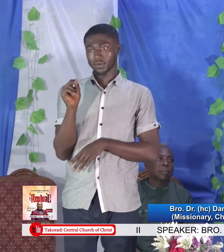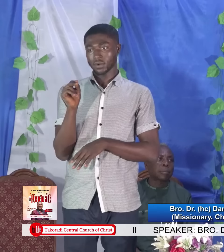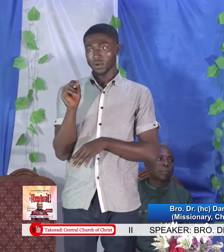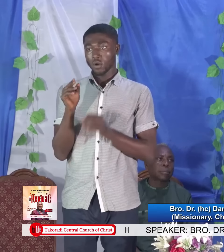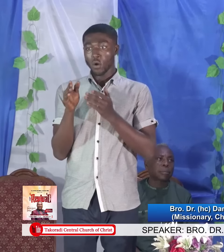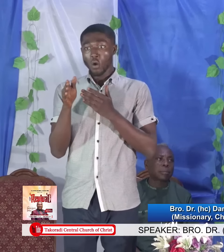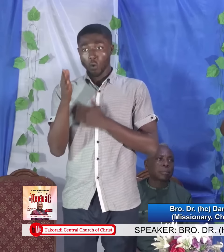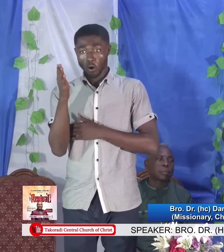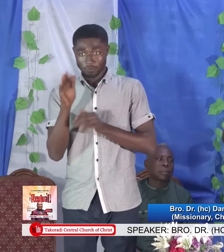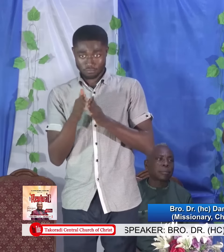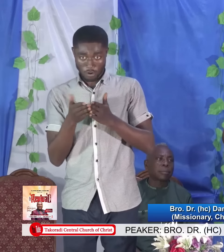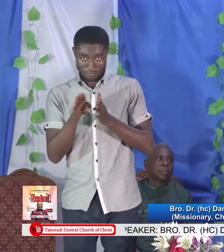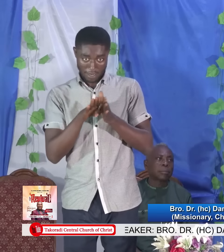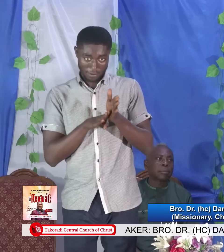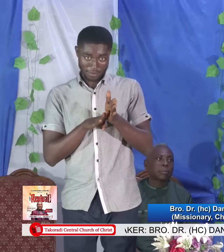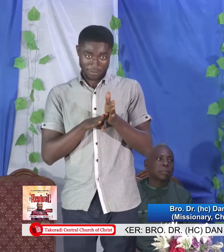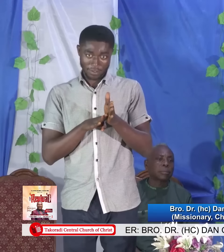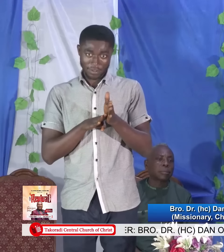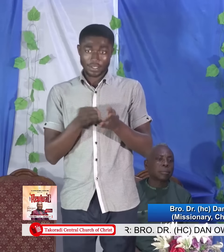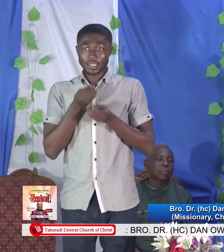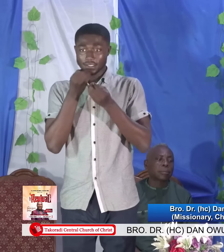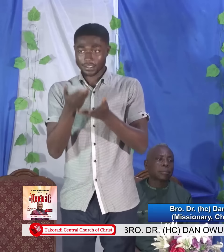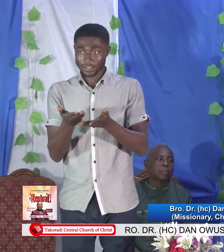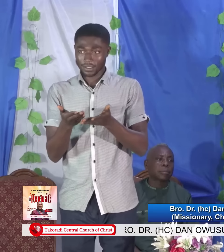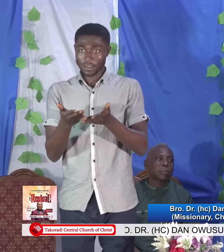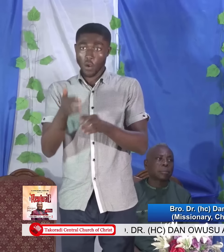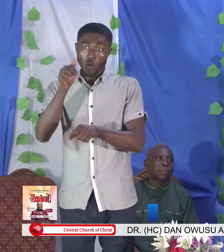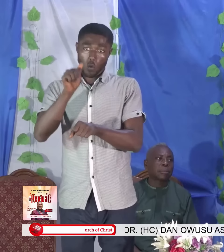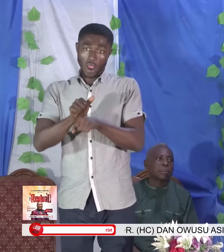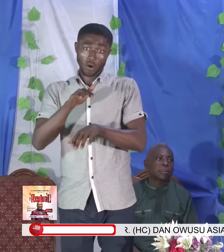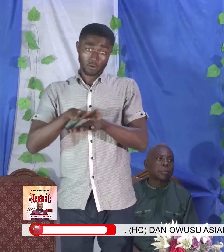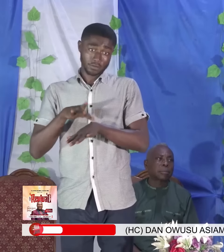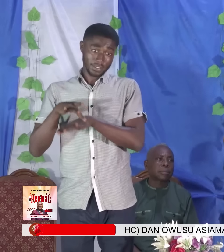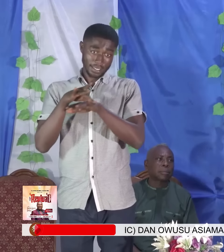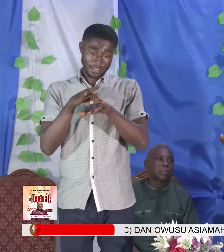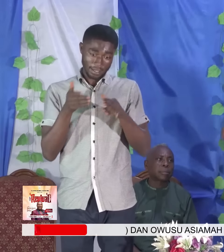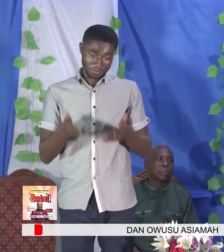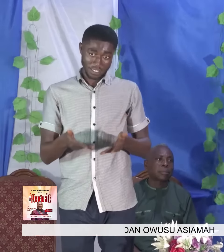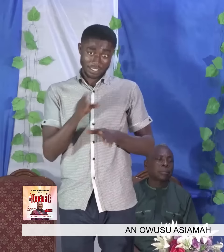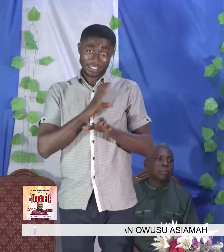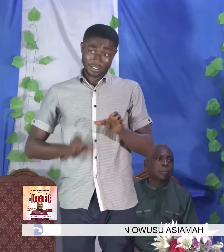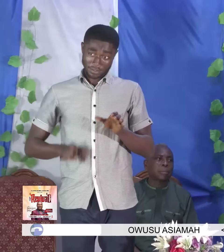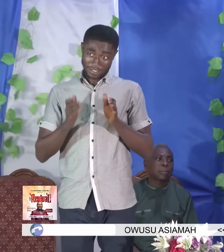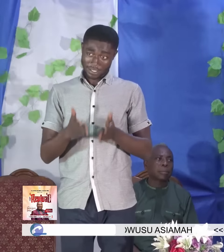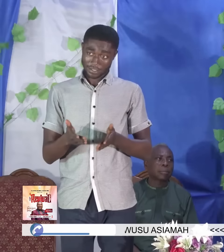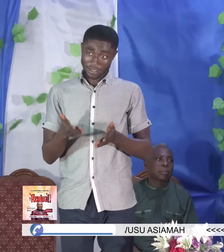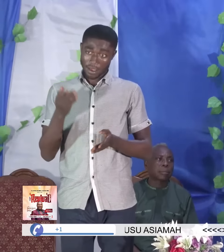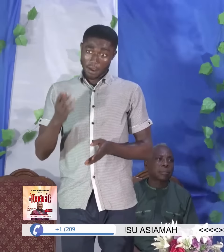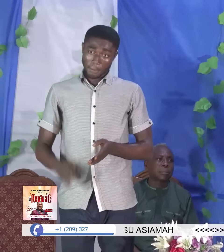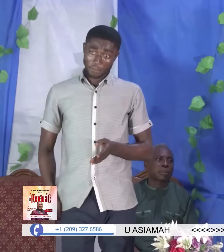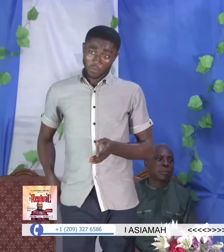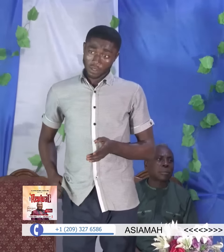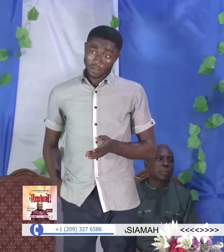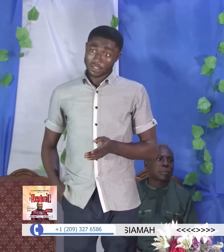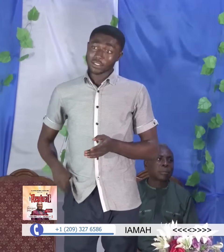Najuma no, ah, yeah, I was assy sorrow. Young Christopher one, the chassa, ye dear sicker, and ye